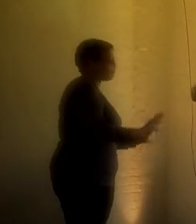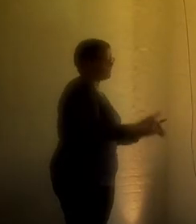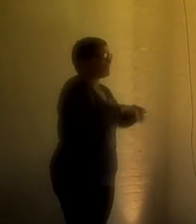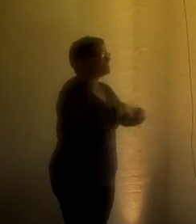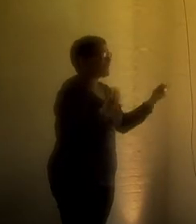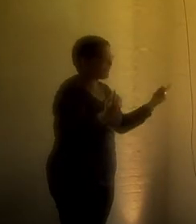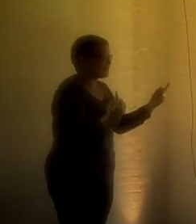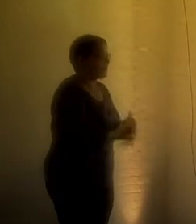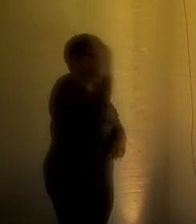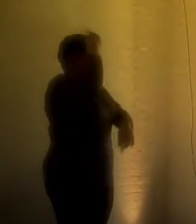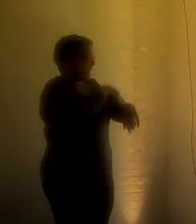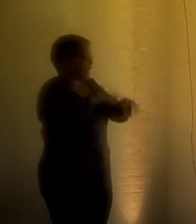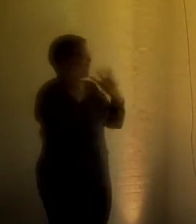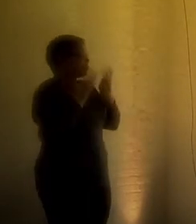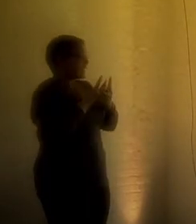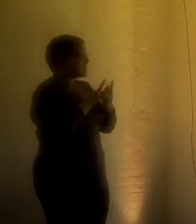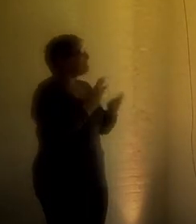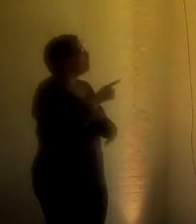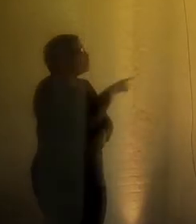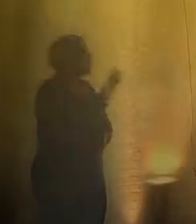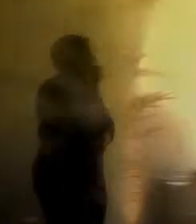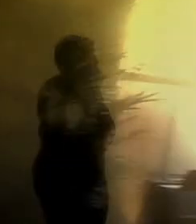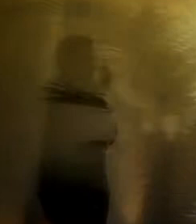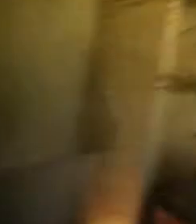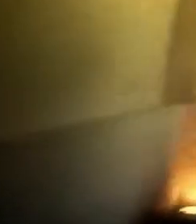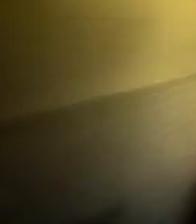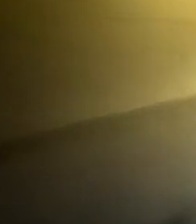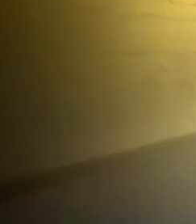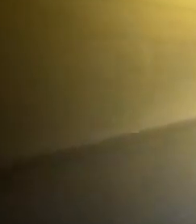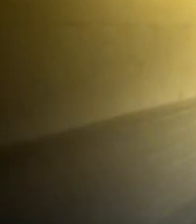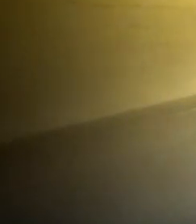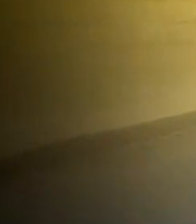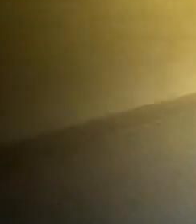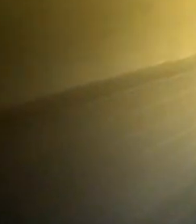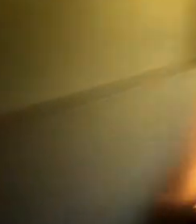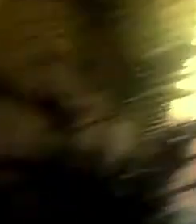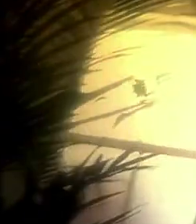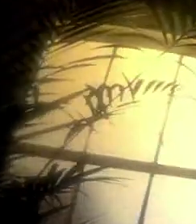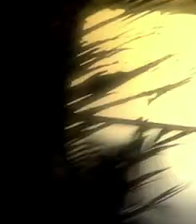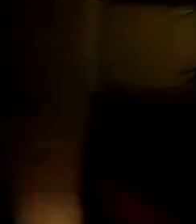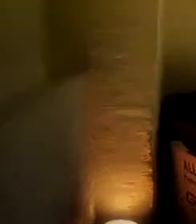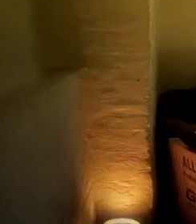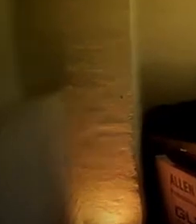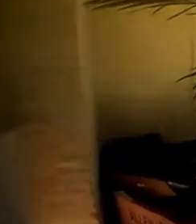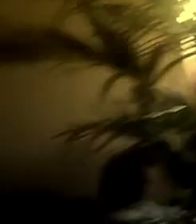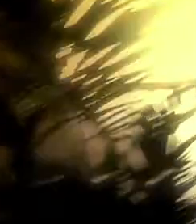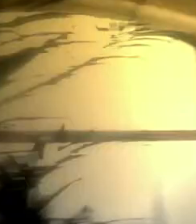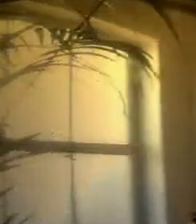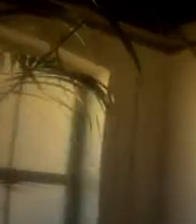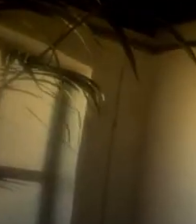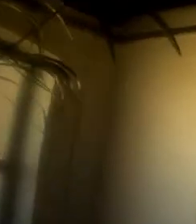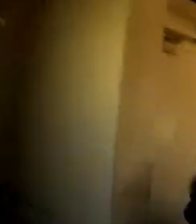Okay, the Shakespeare who was kicking around, and I know that you guys will know this anyway, the Shakespeare who was kicking around then was making populist theatre, often